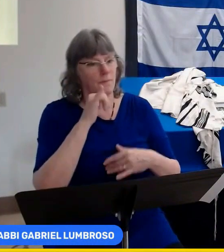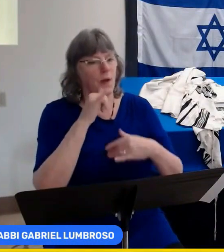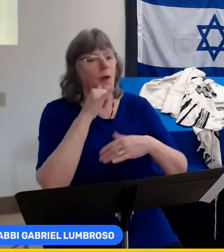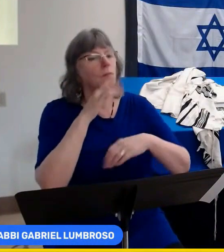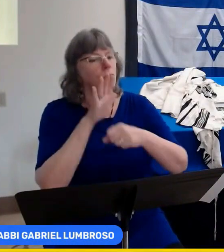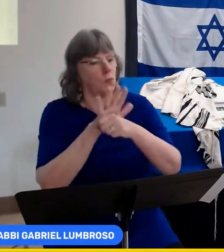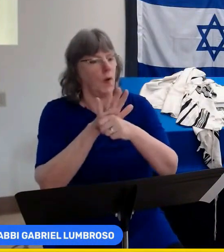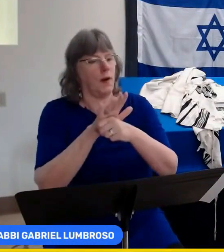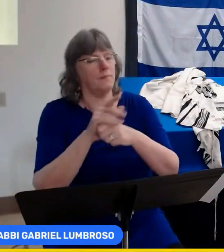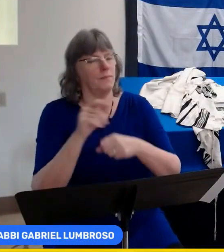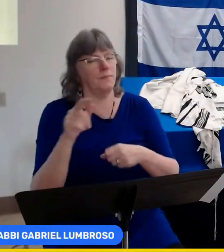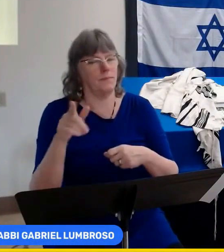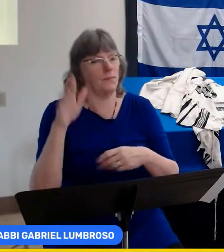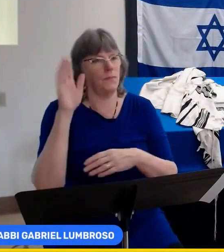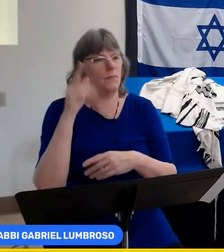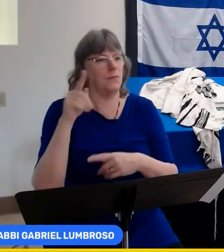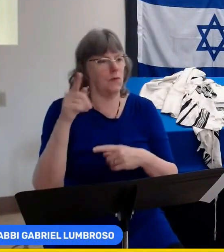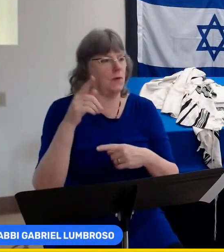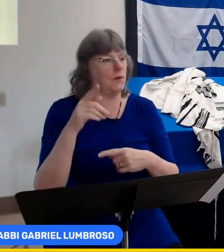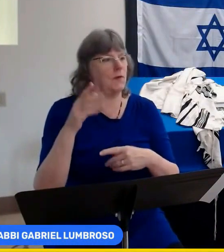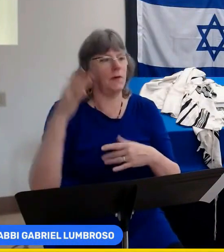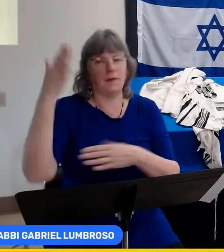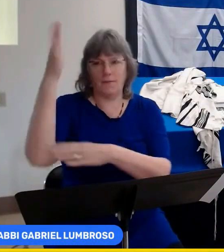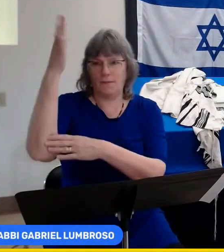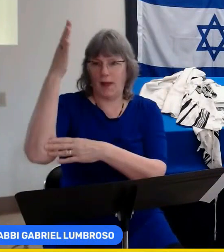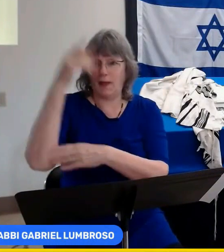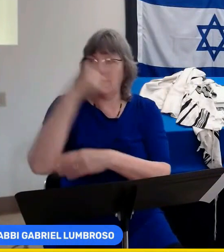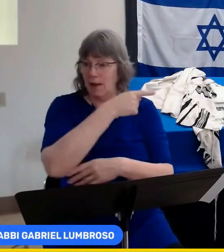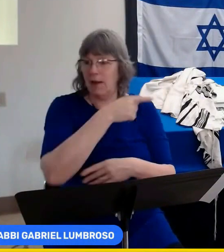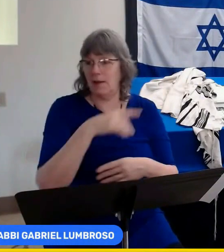So they said I needed to swear allegiance to the flag, which I did.